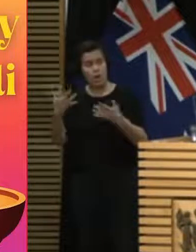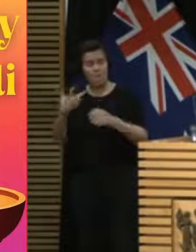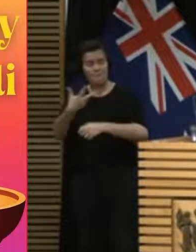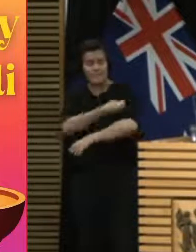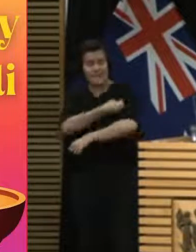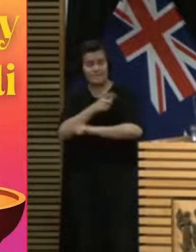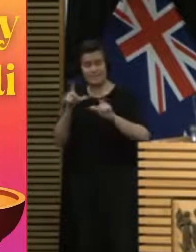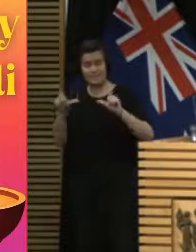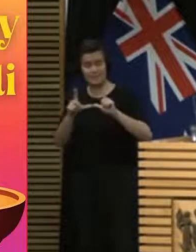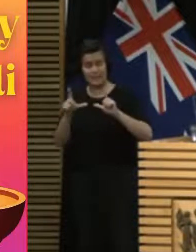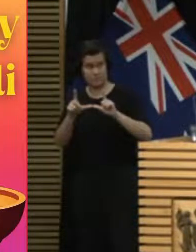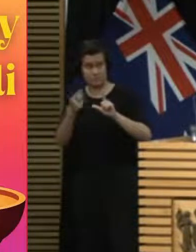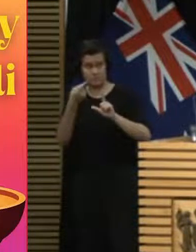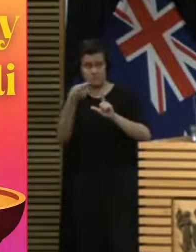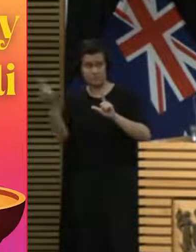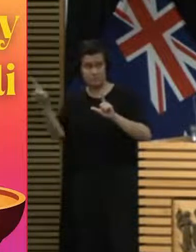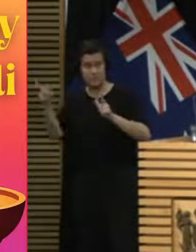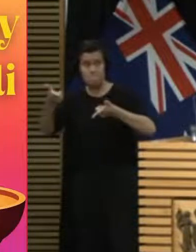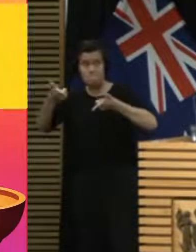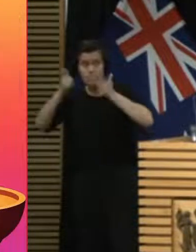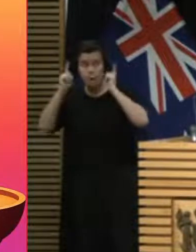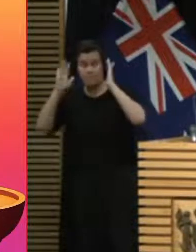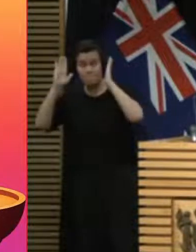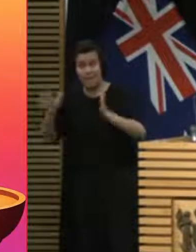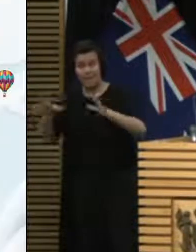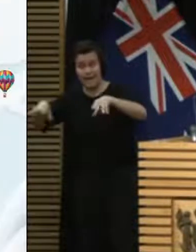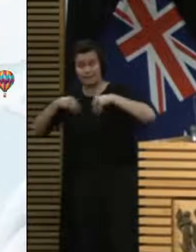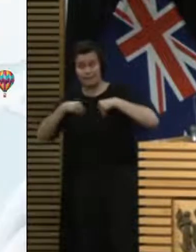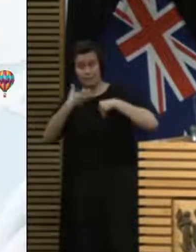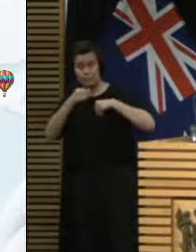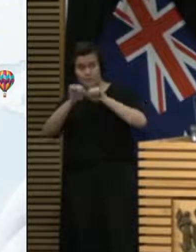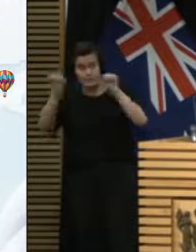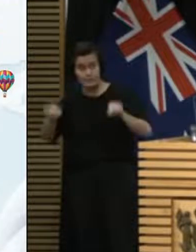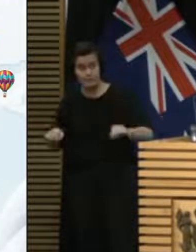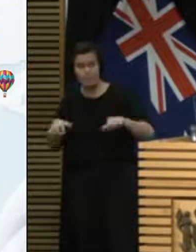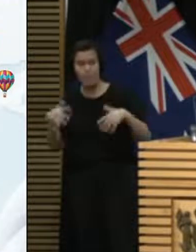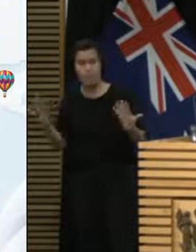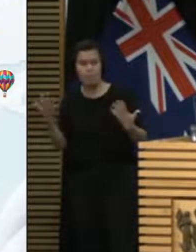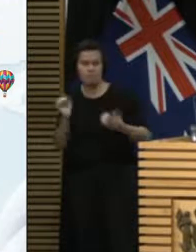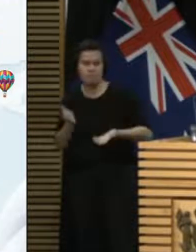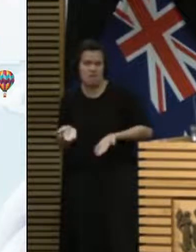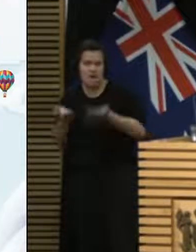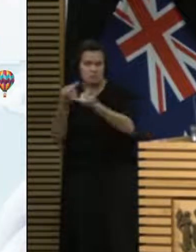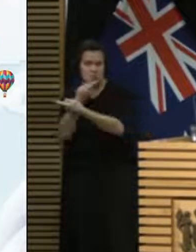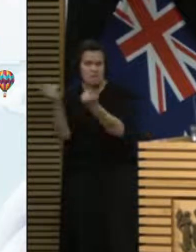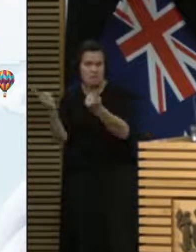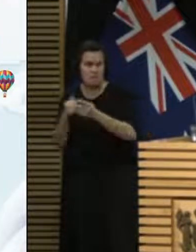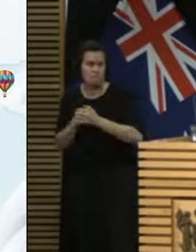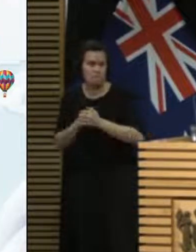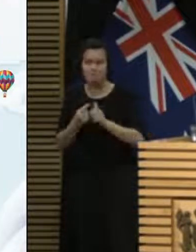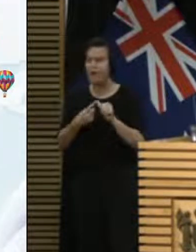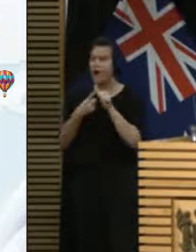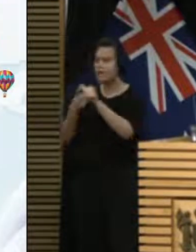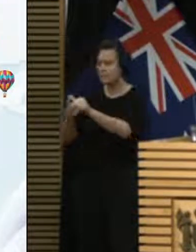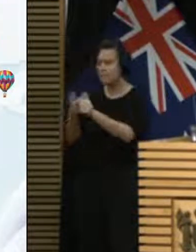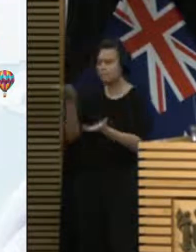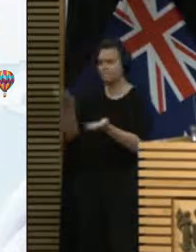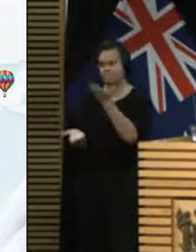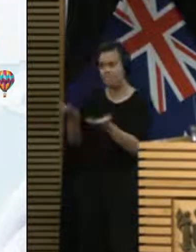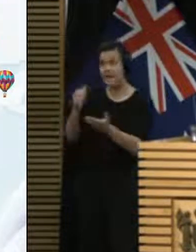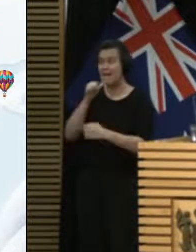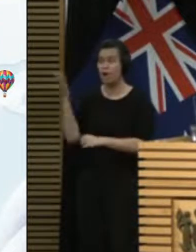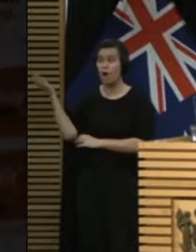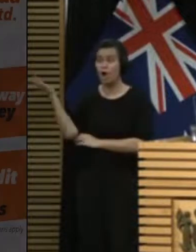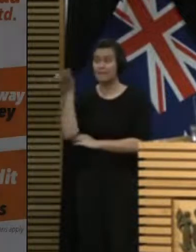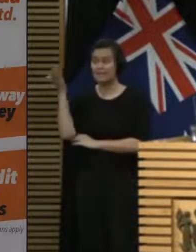compulsory. So where we'll be requiring the use of vaccine mandates is for those places where vaccine certificates are used. So if you're a hospitality business